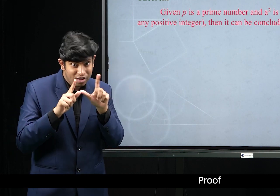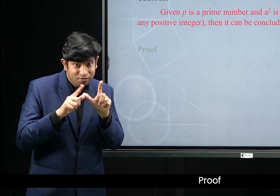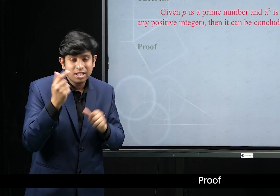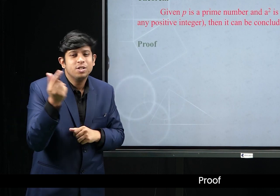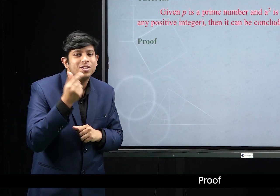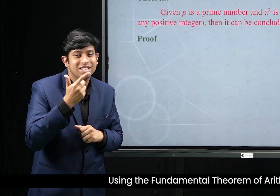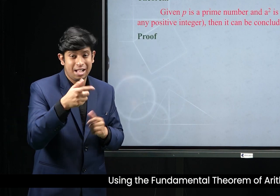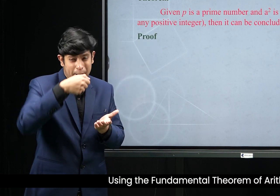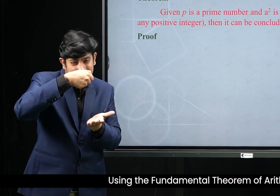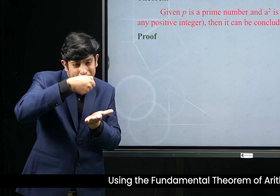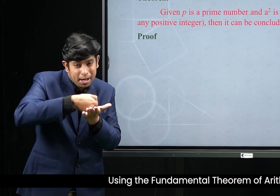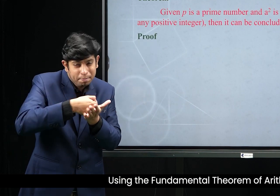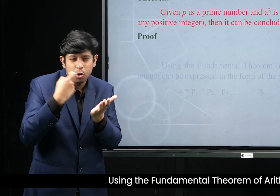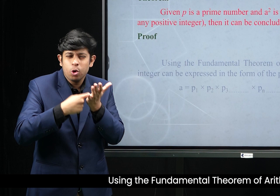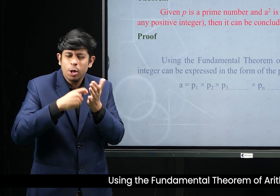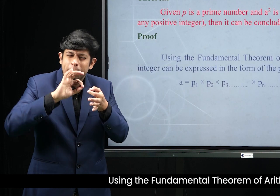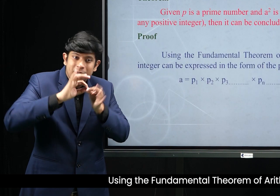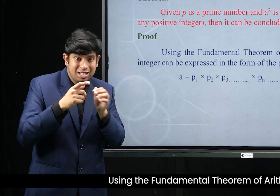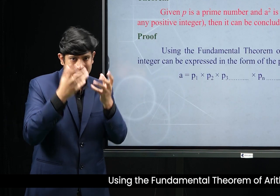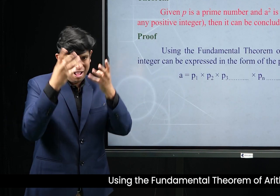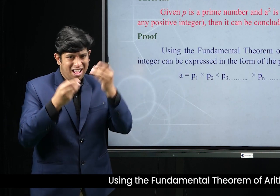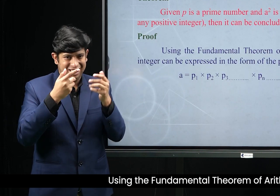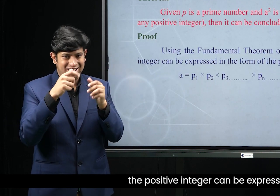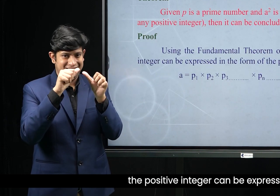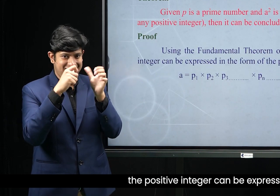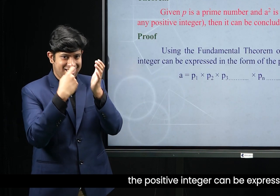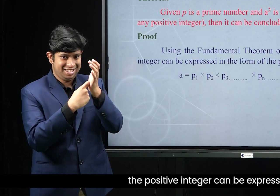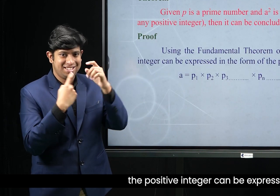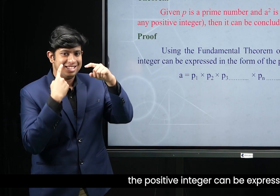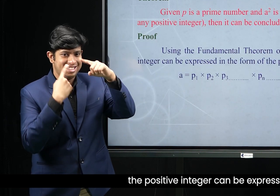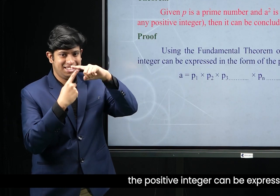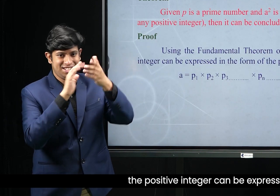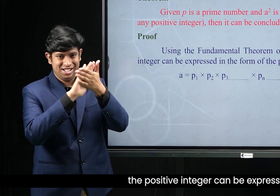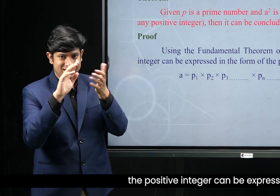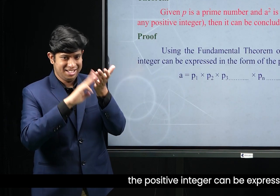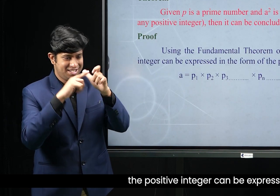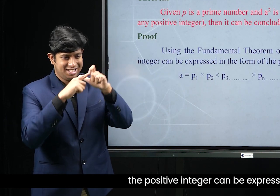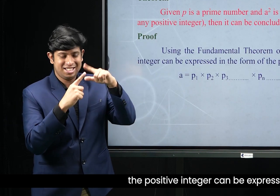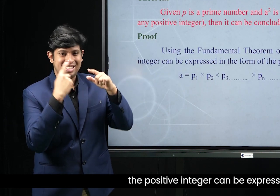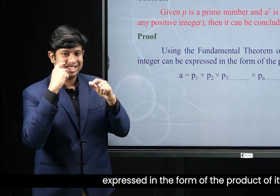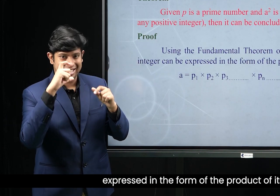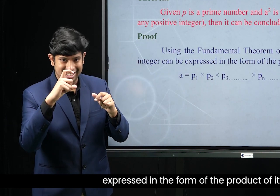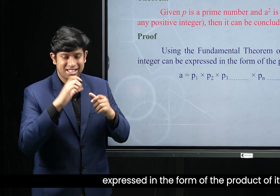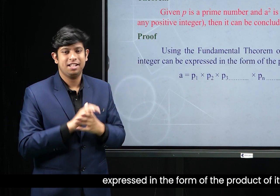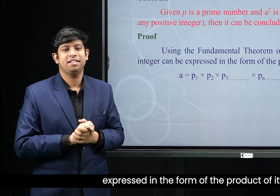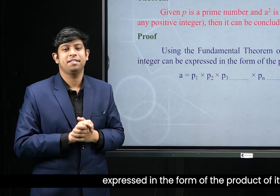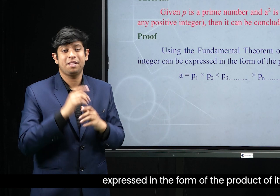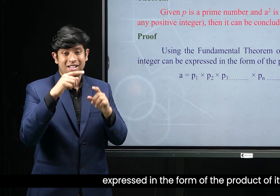Proof: using the fundamental theorem of arithmetic, the positive integer can be expressed in the form of the product of